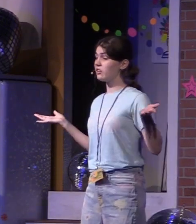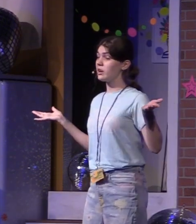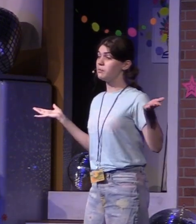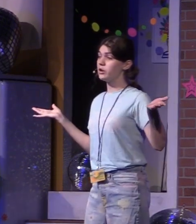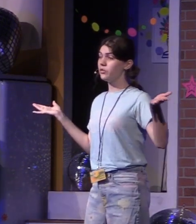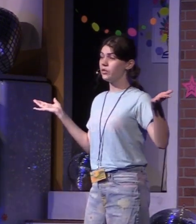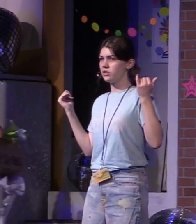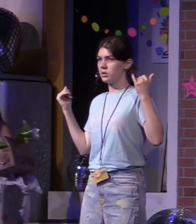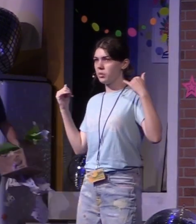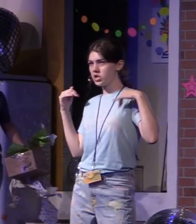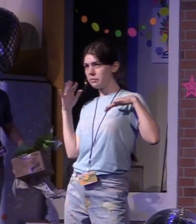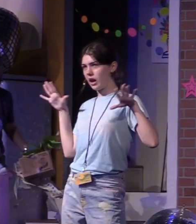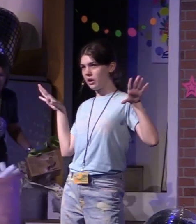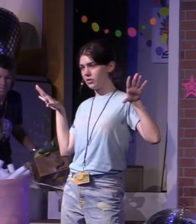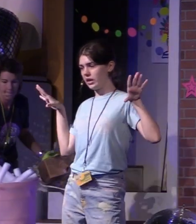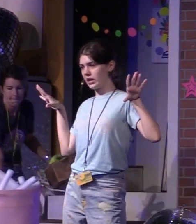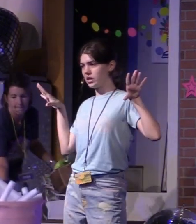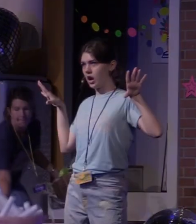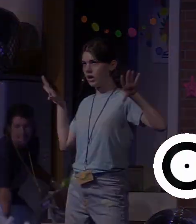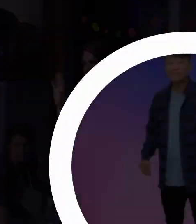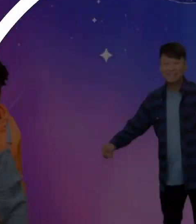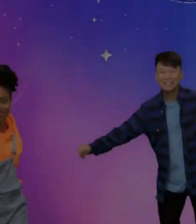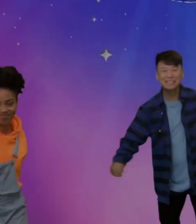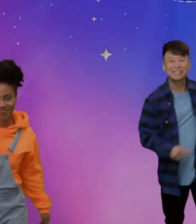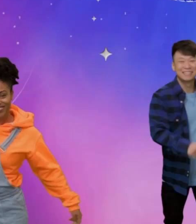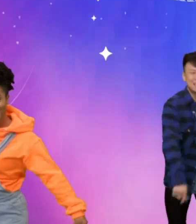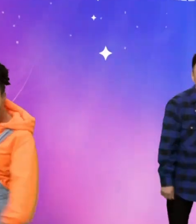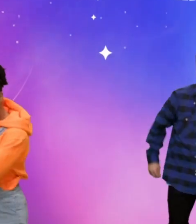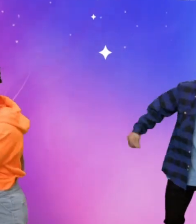So let's get ready to move as we worship God for the next song.